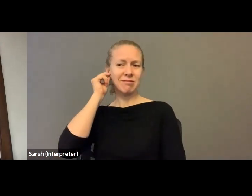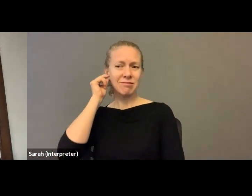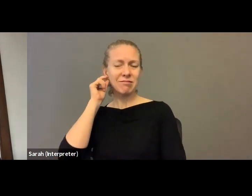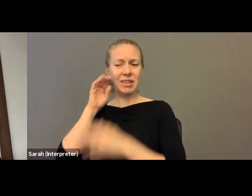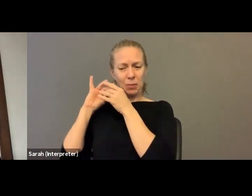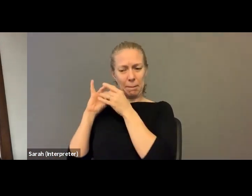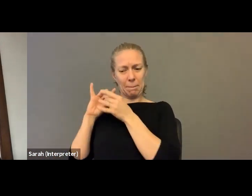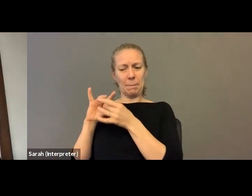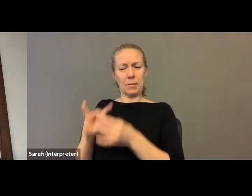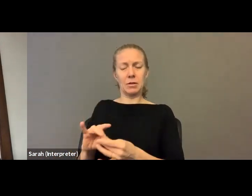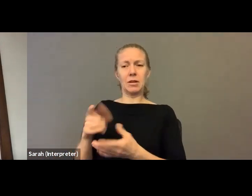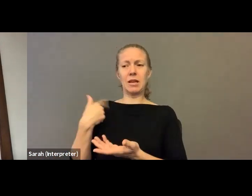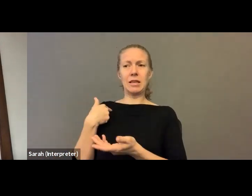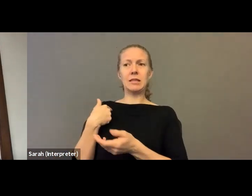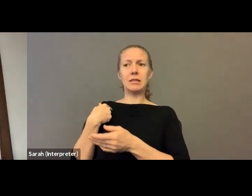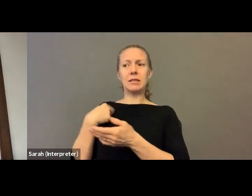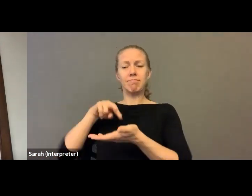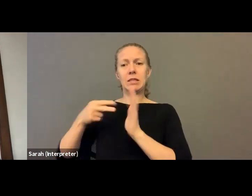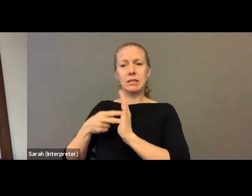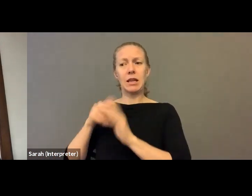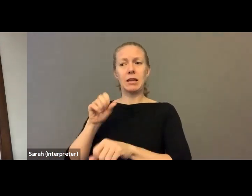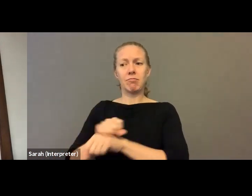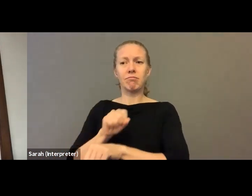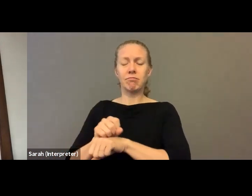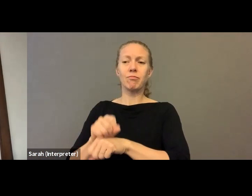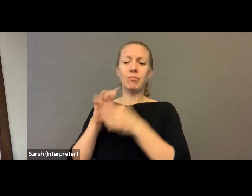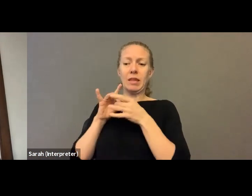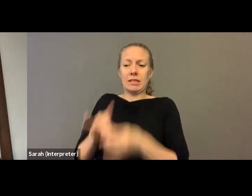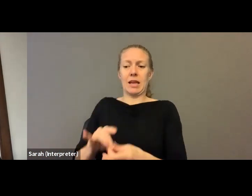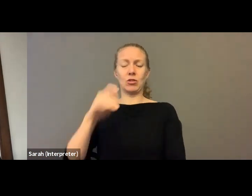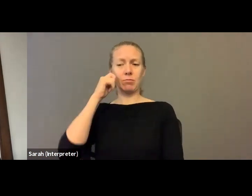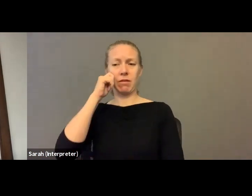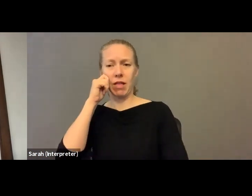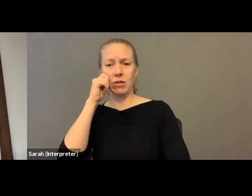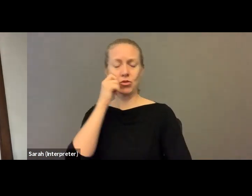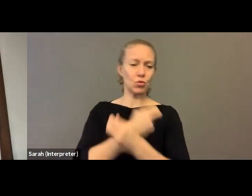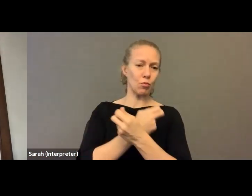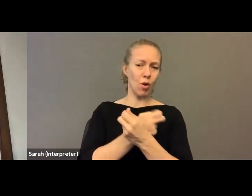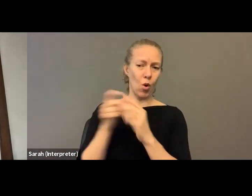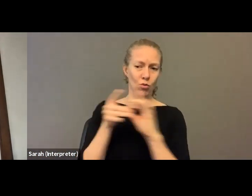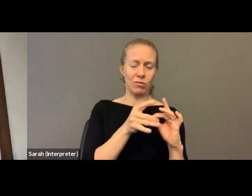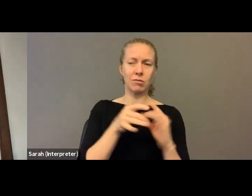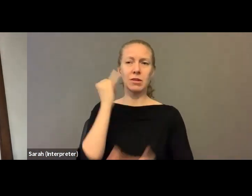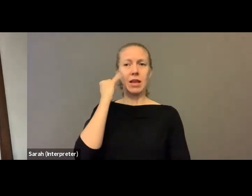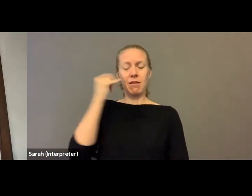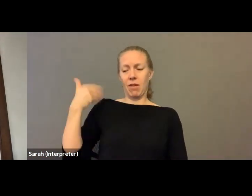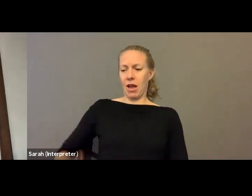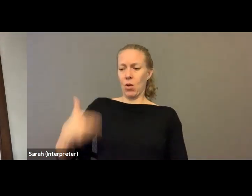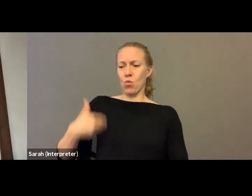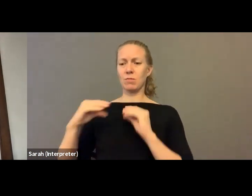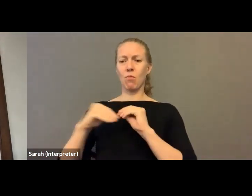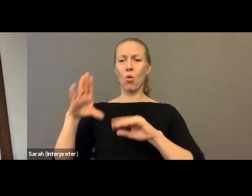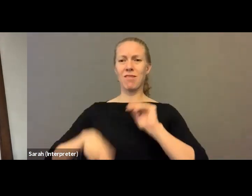how it keeps fastened my flesh to bone. If I could be more than a specimen, more than a collection